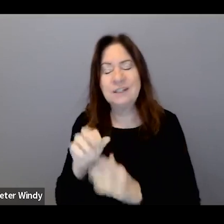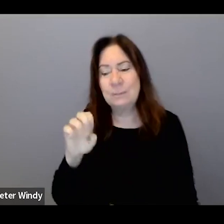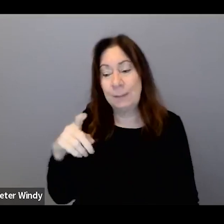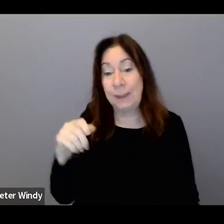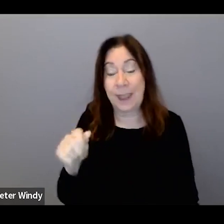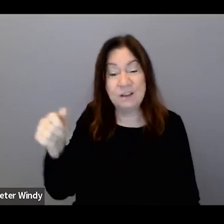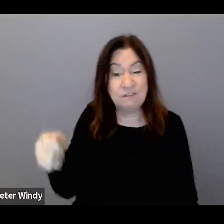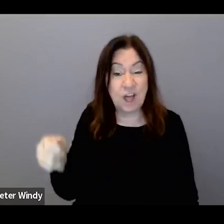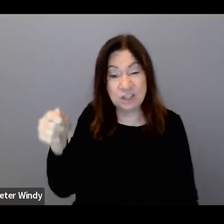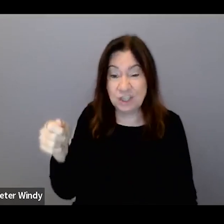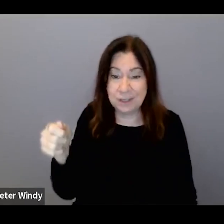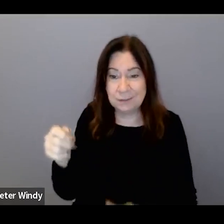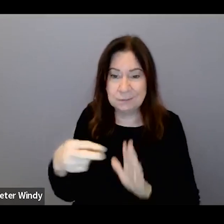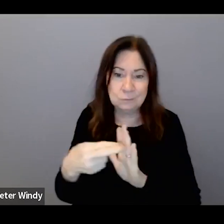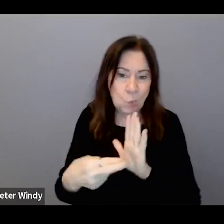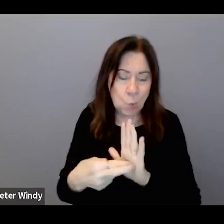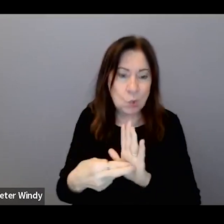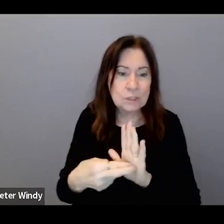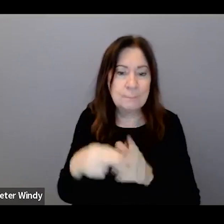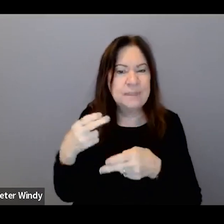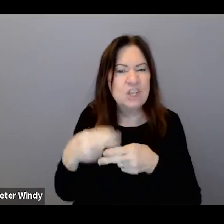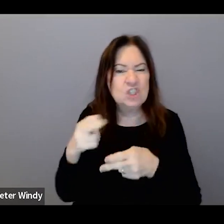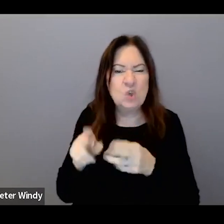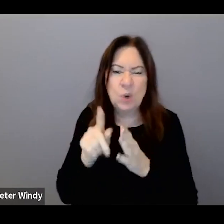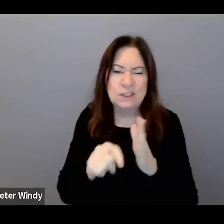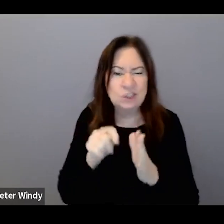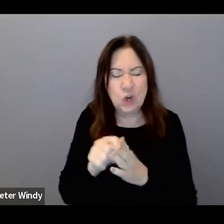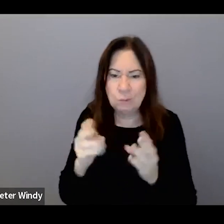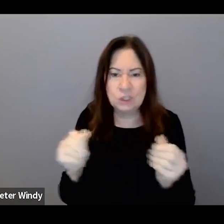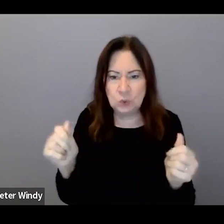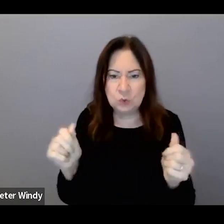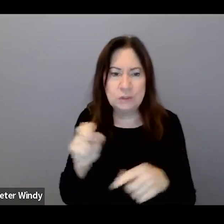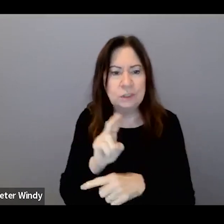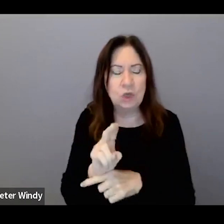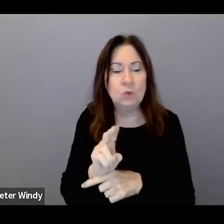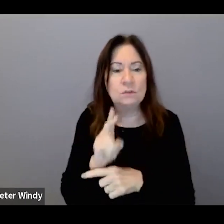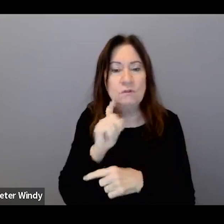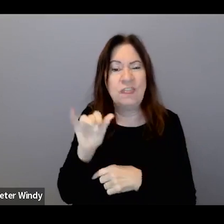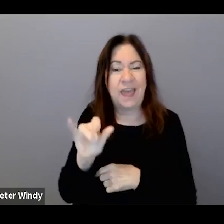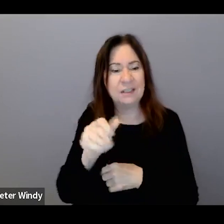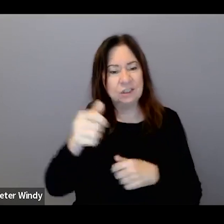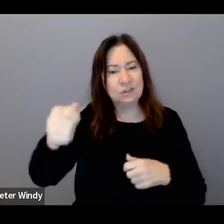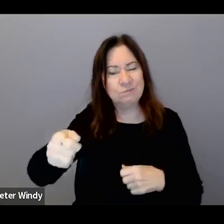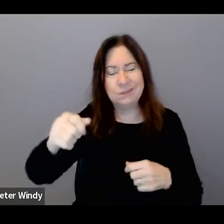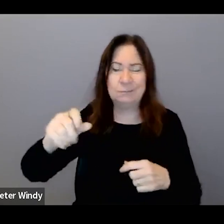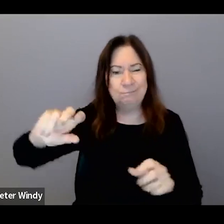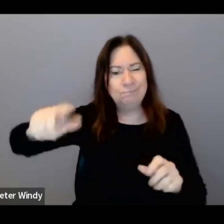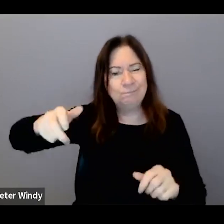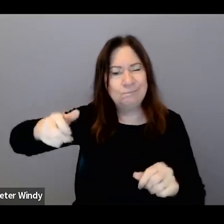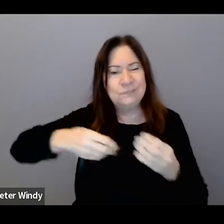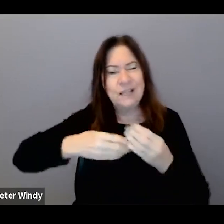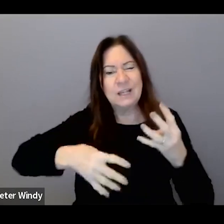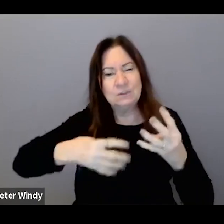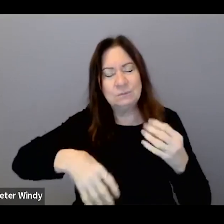this flushing protocol is a short-term solution that can be used to reduce potential lead and copper presence in drinking